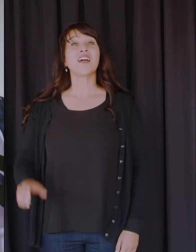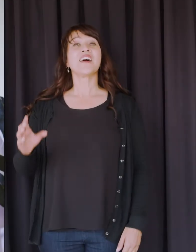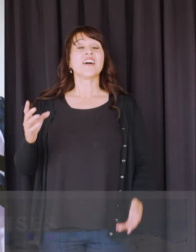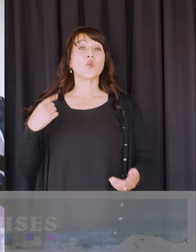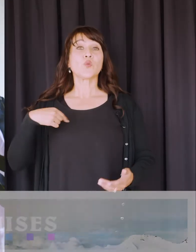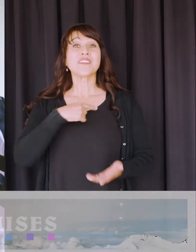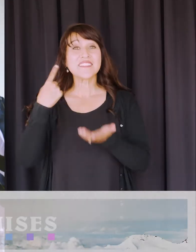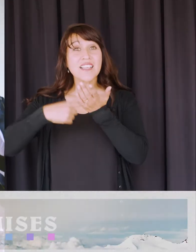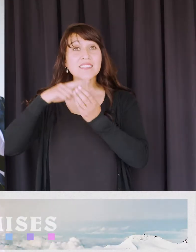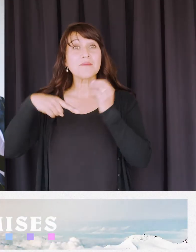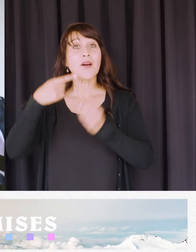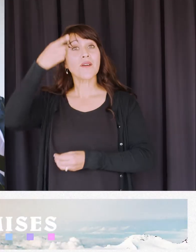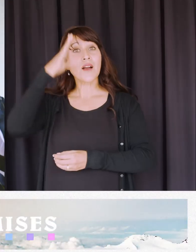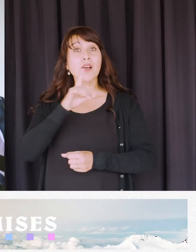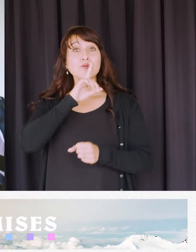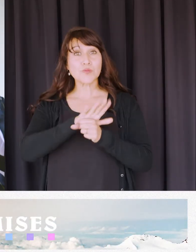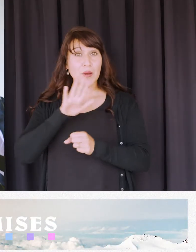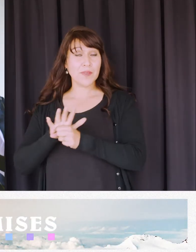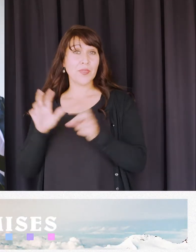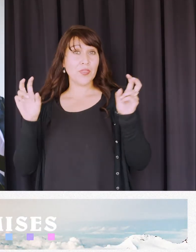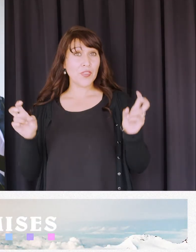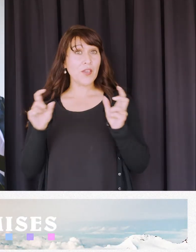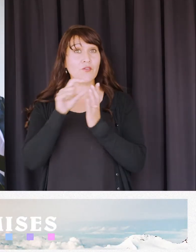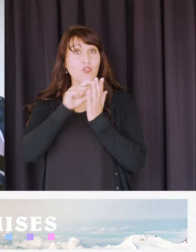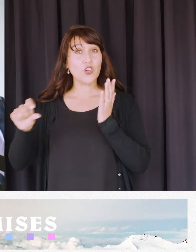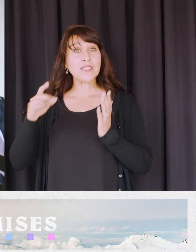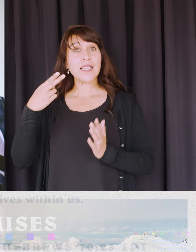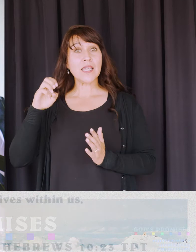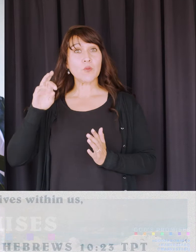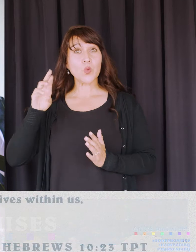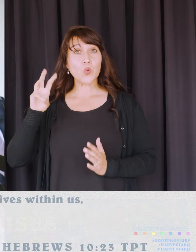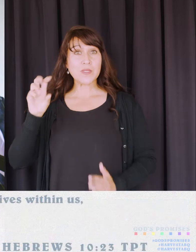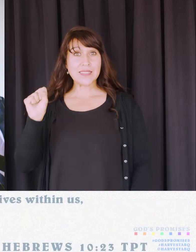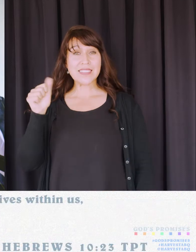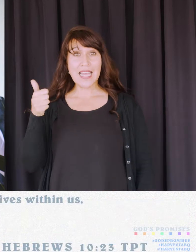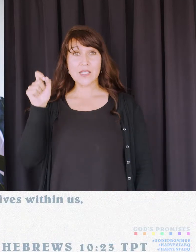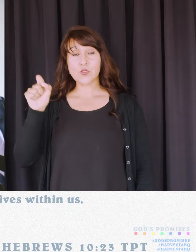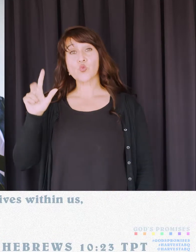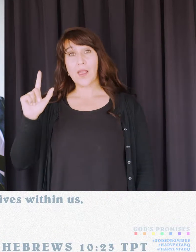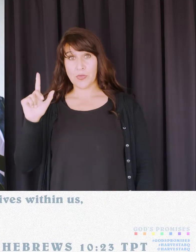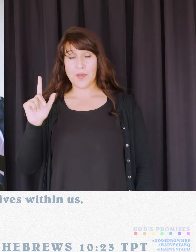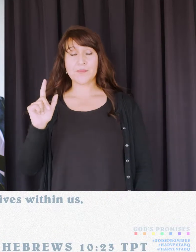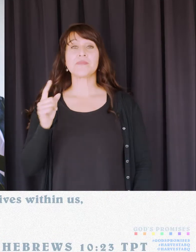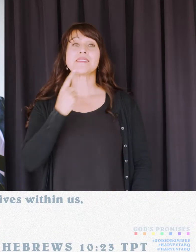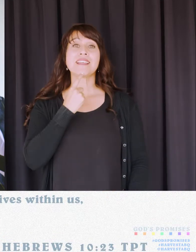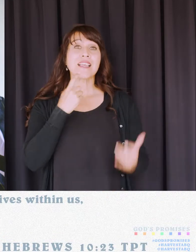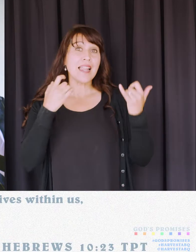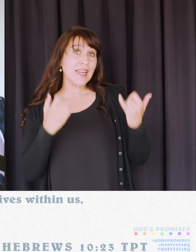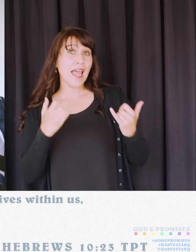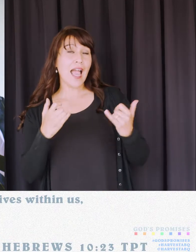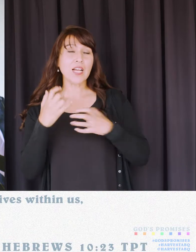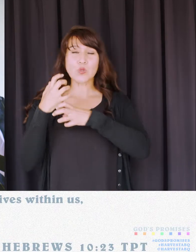We're talking about the promises of God. Our theme verse is Hebrews 10:23. Here's what it says. So now we must